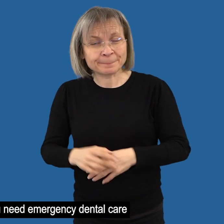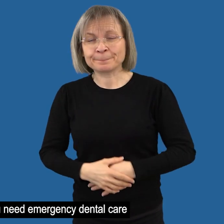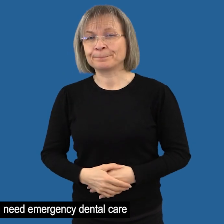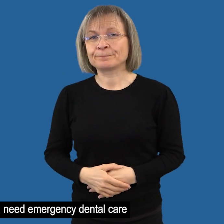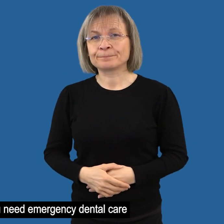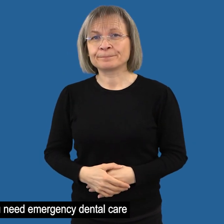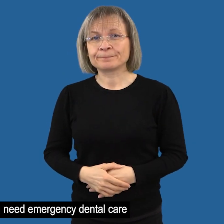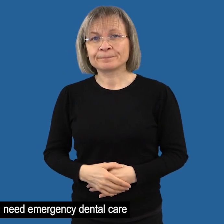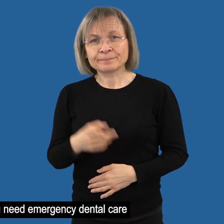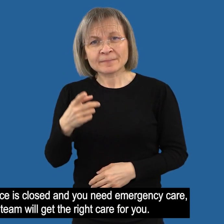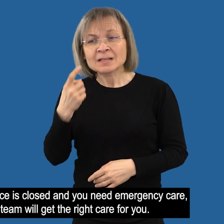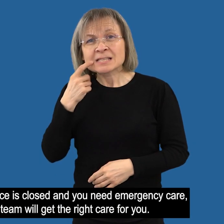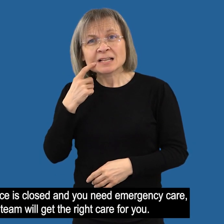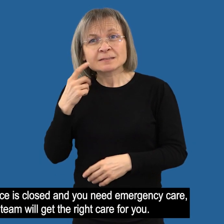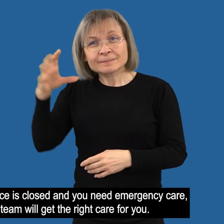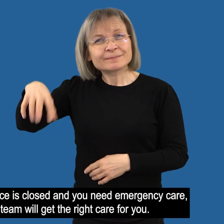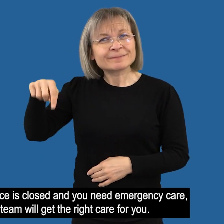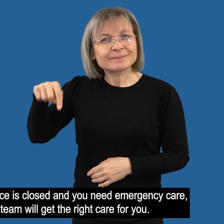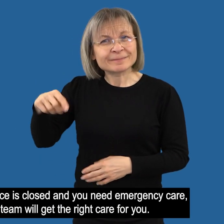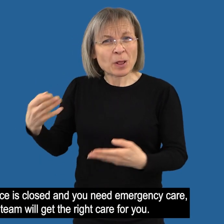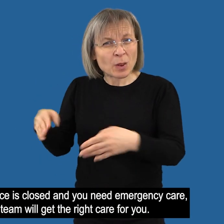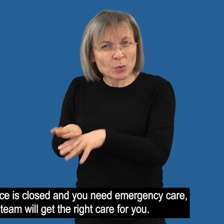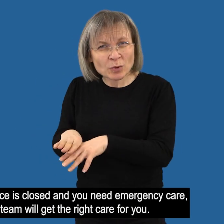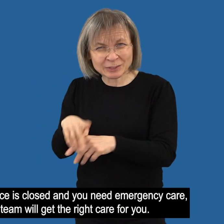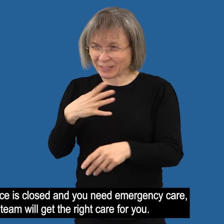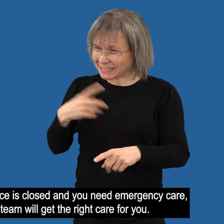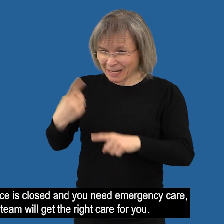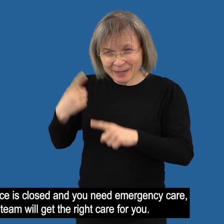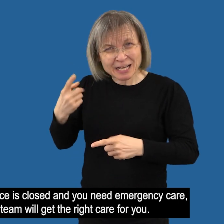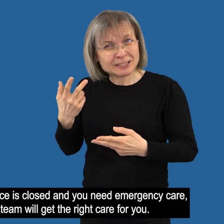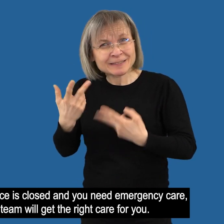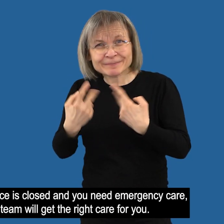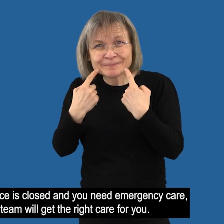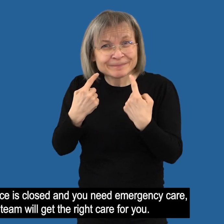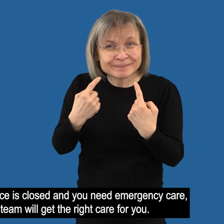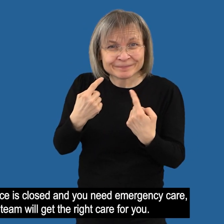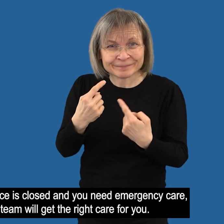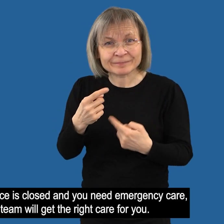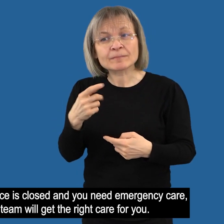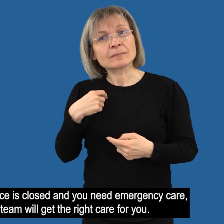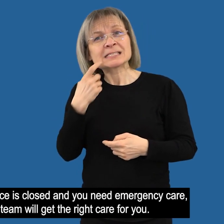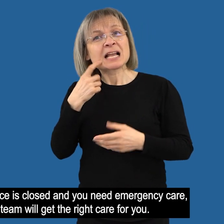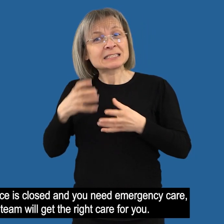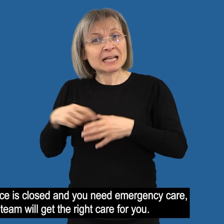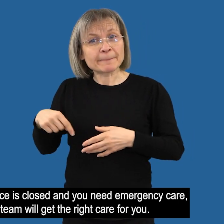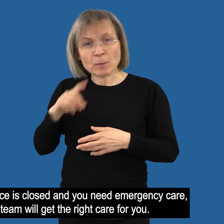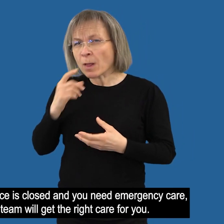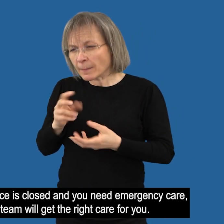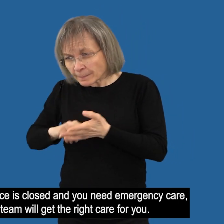If you need emergency dental care. If your dental practice is closed and you need emergency care, our